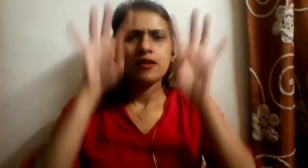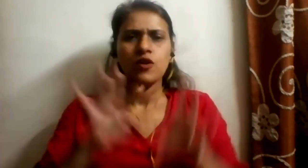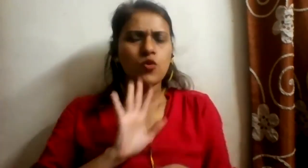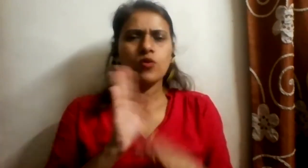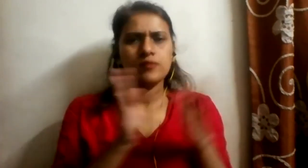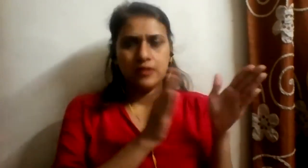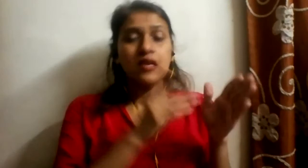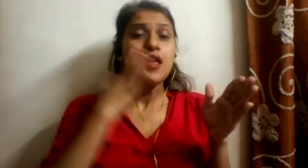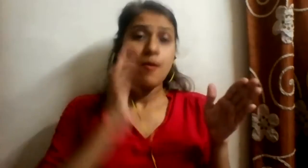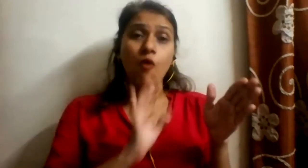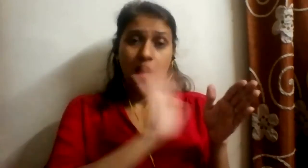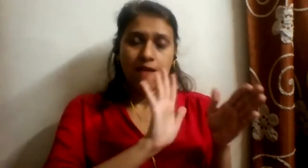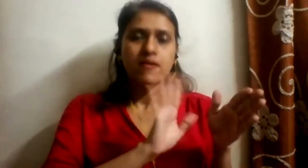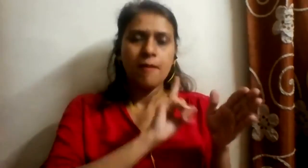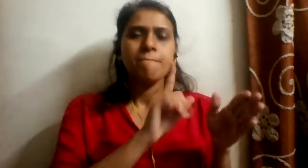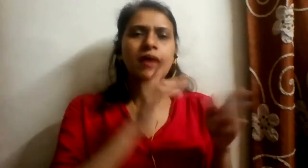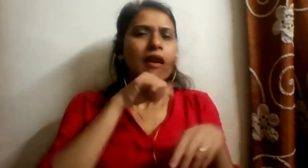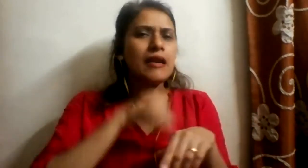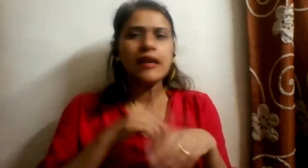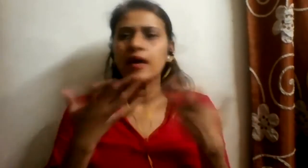wanted to touch upon, but I said there's no time. But then